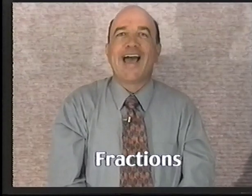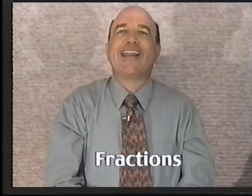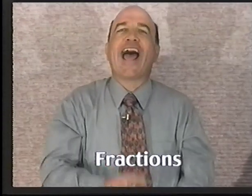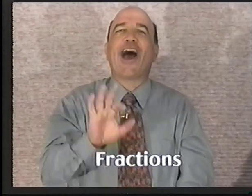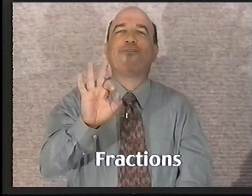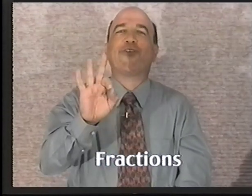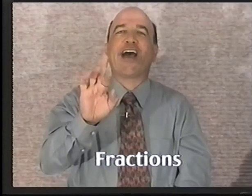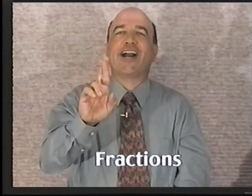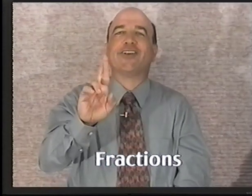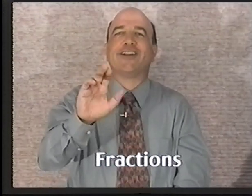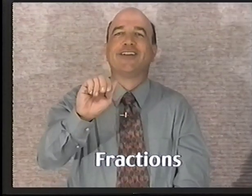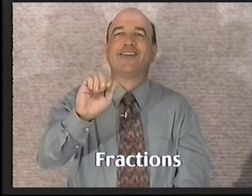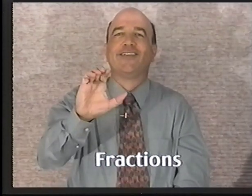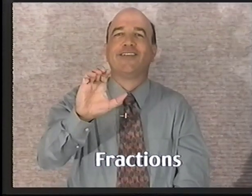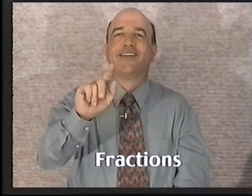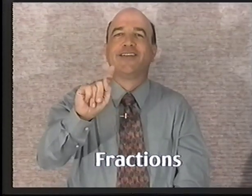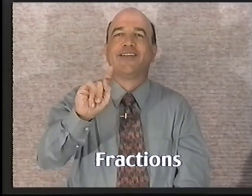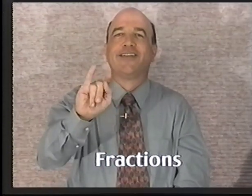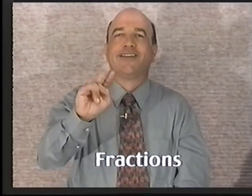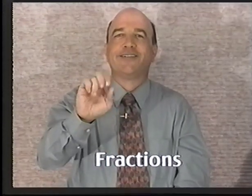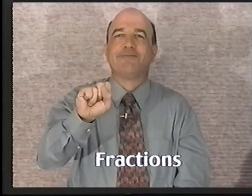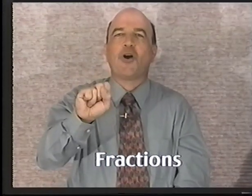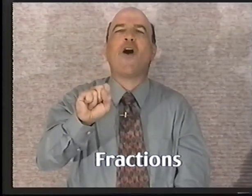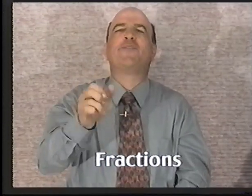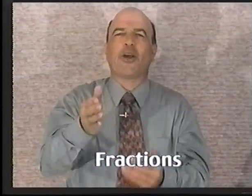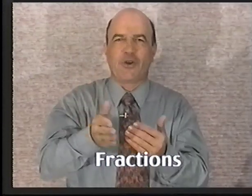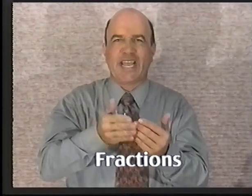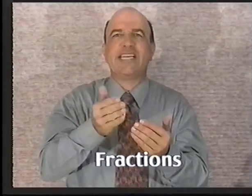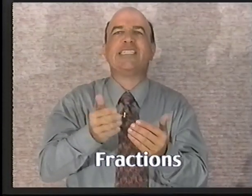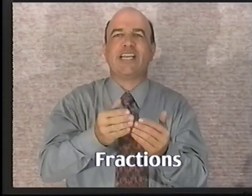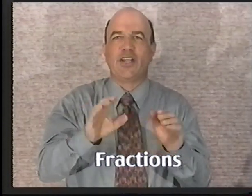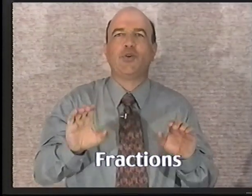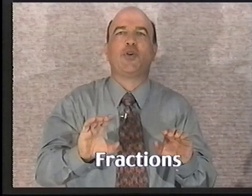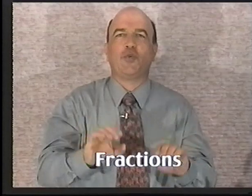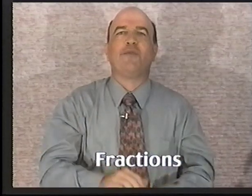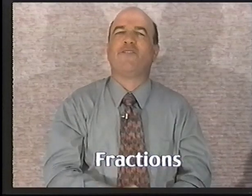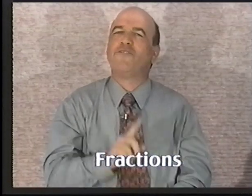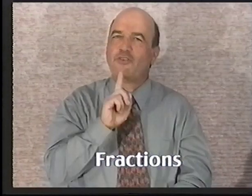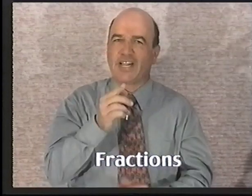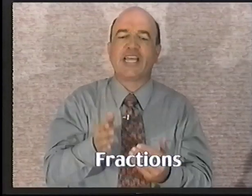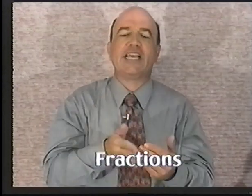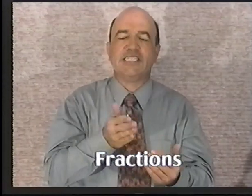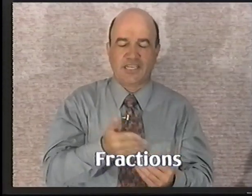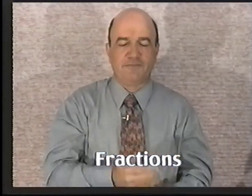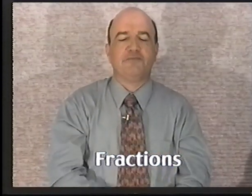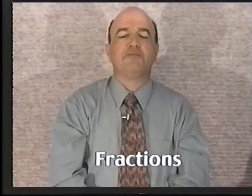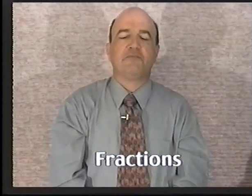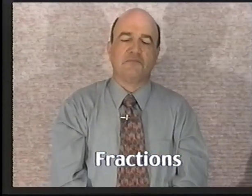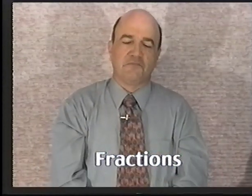Now fractions are very easy to do, really easy.